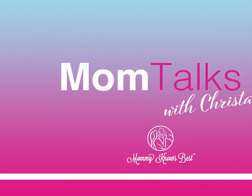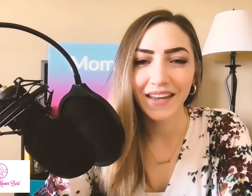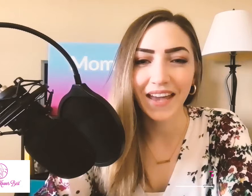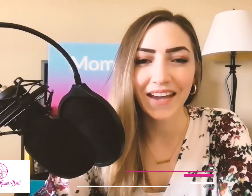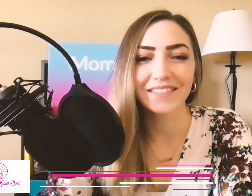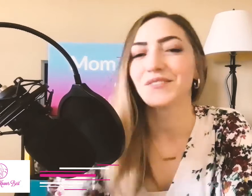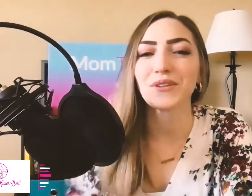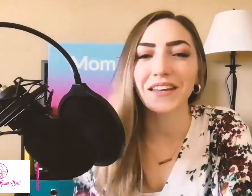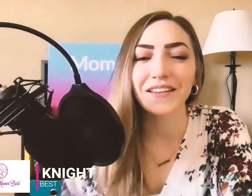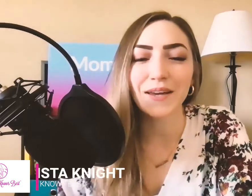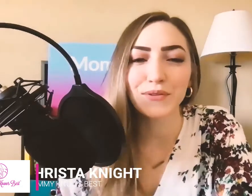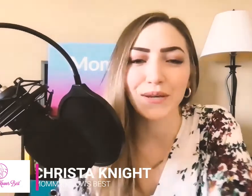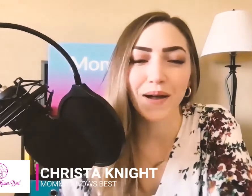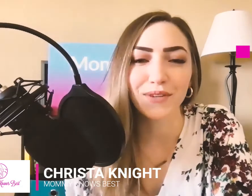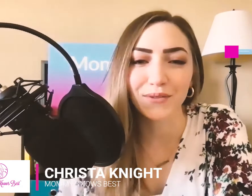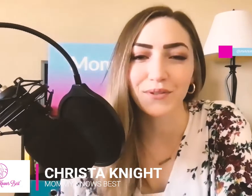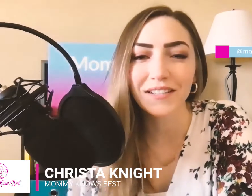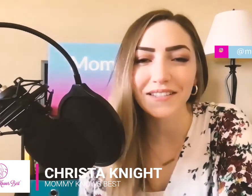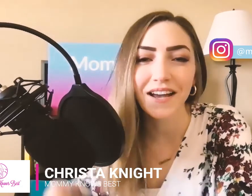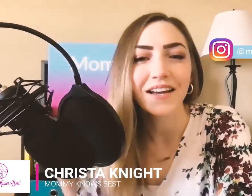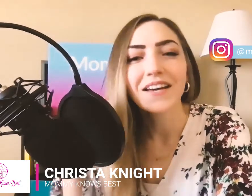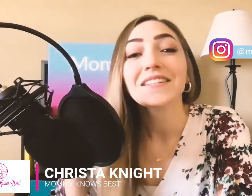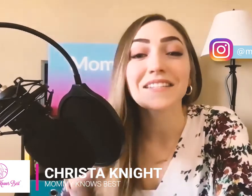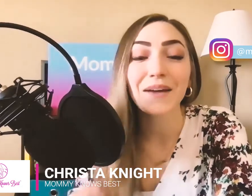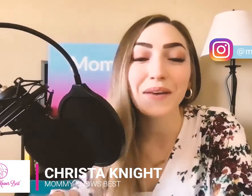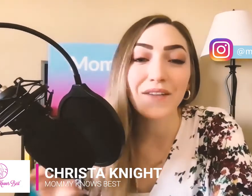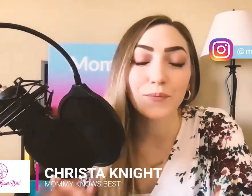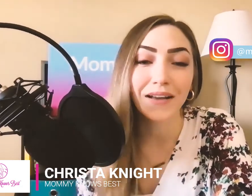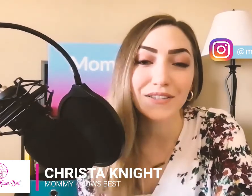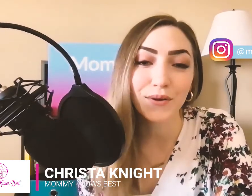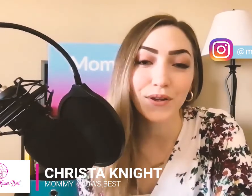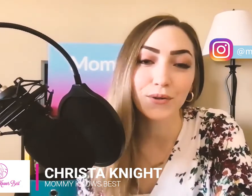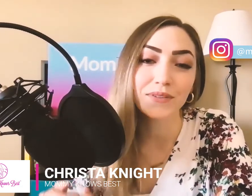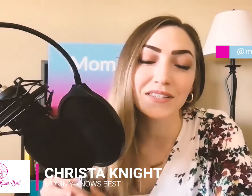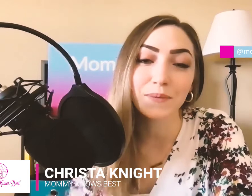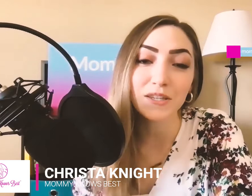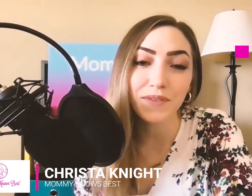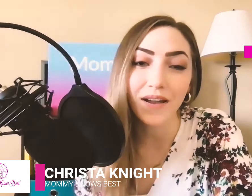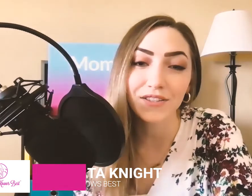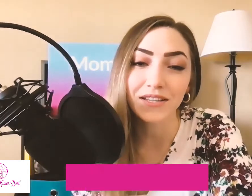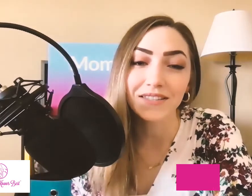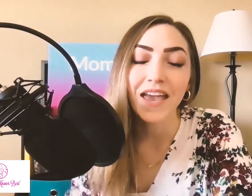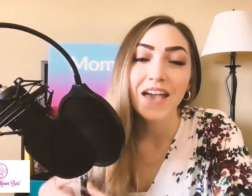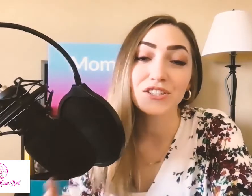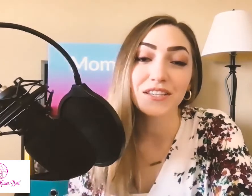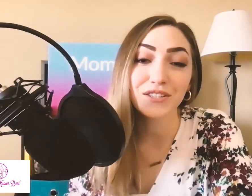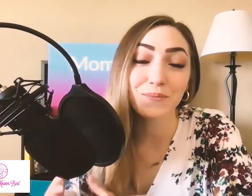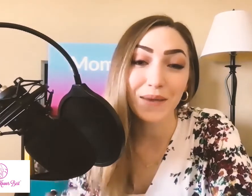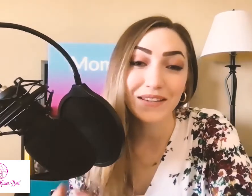Hey guys, thanks for tuning into this episode of Mom Talks with Krista. Today we have Rebecca Zolo, who is a speech pathologist, and she teaches baby